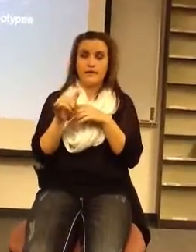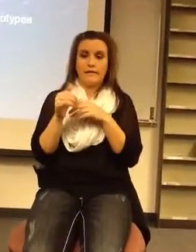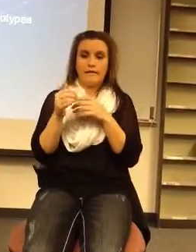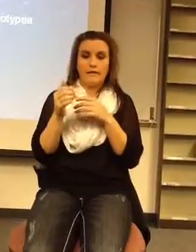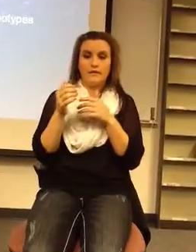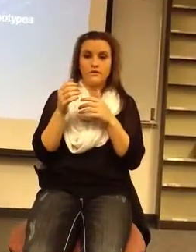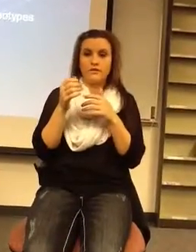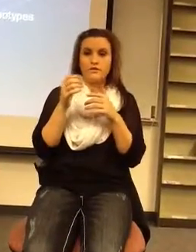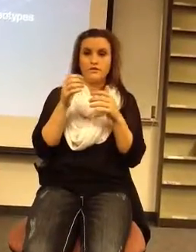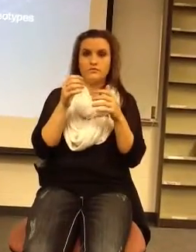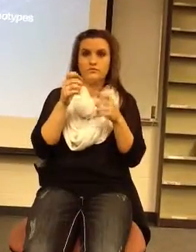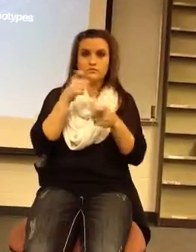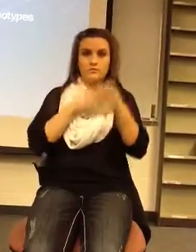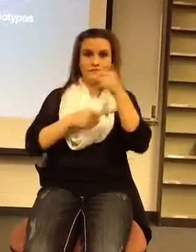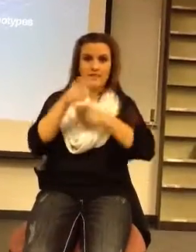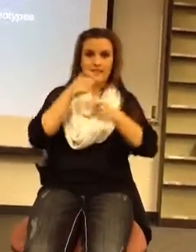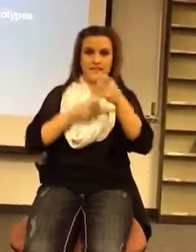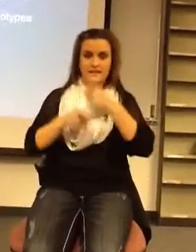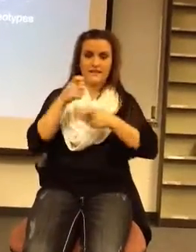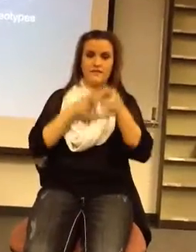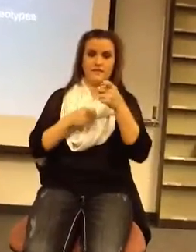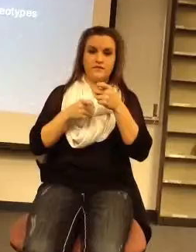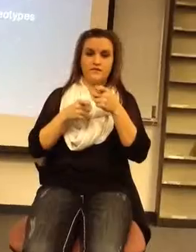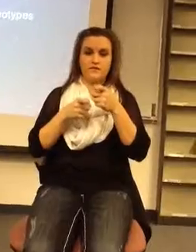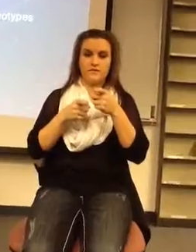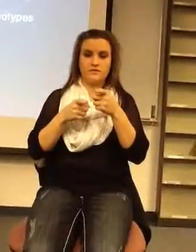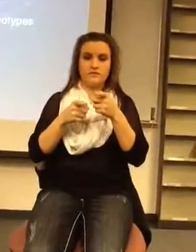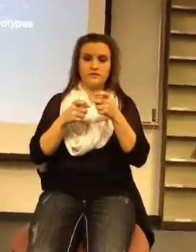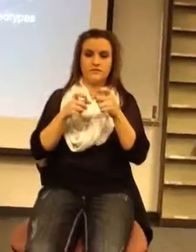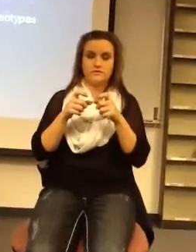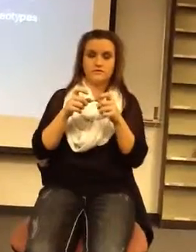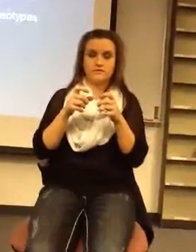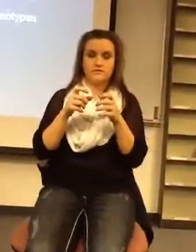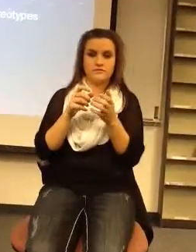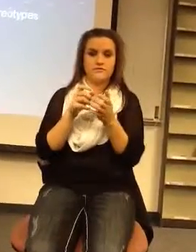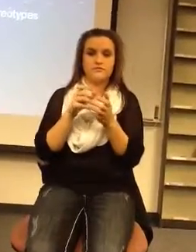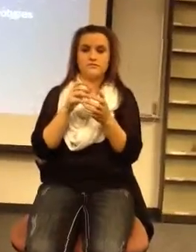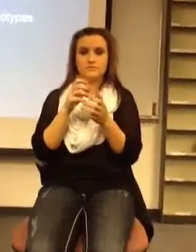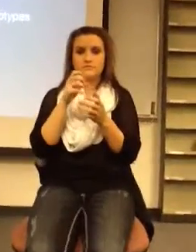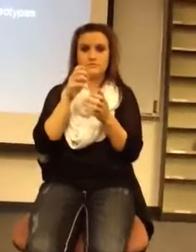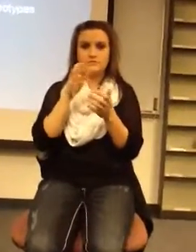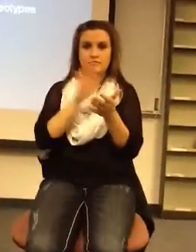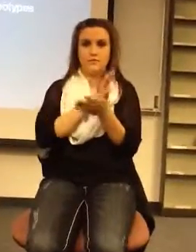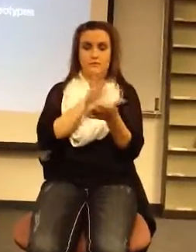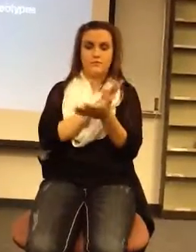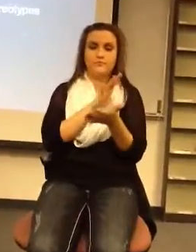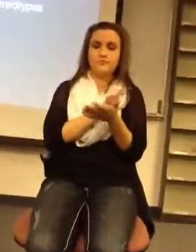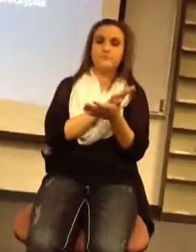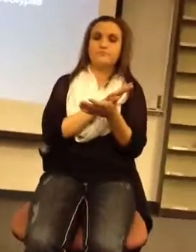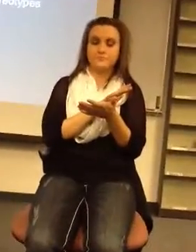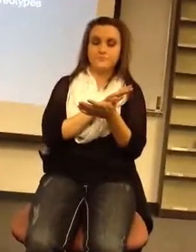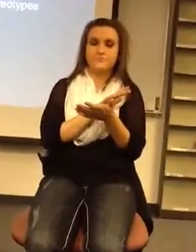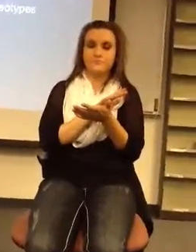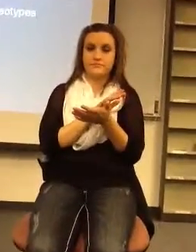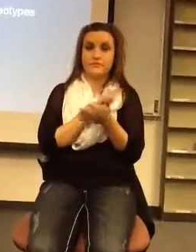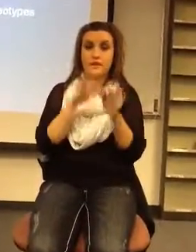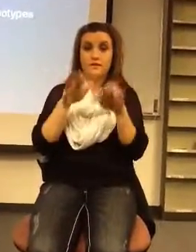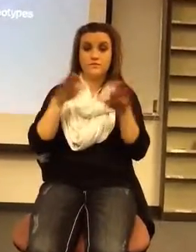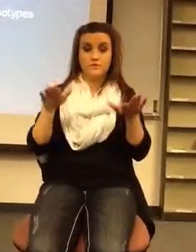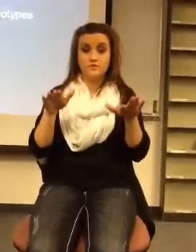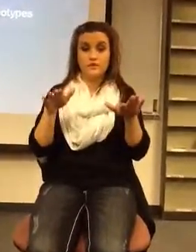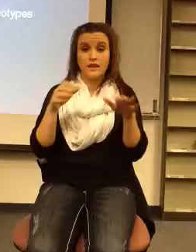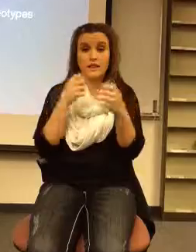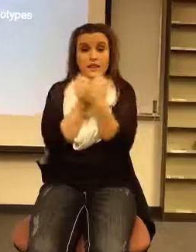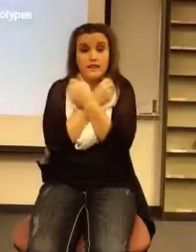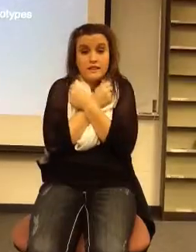for the paper. So in that sense, children, we come from a perception of children may love their comic